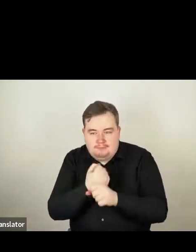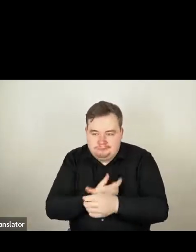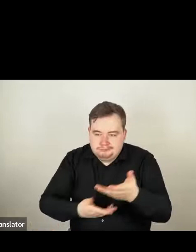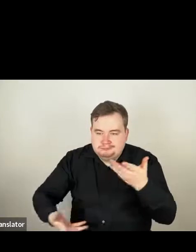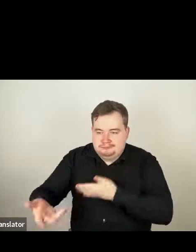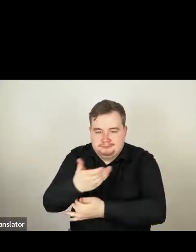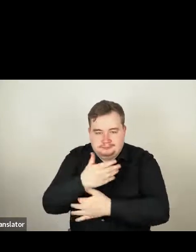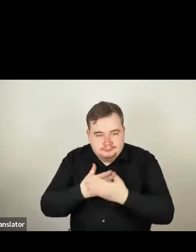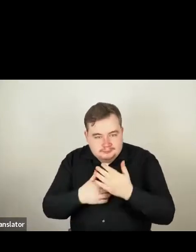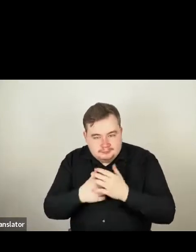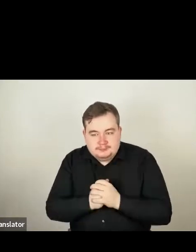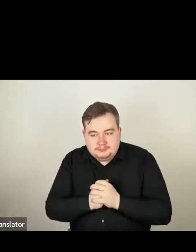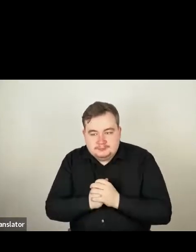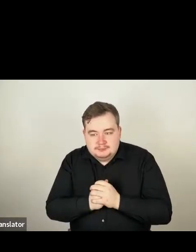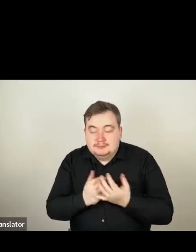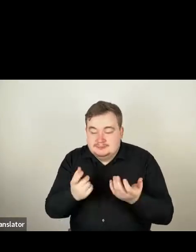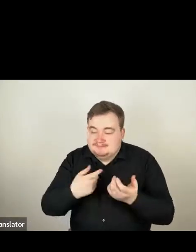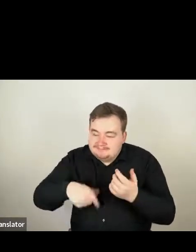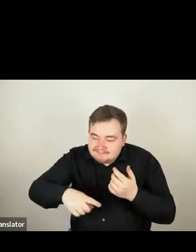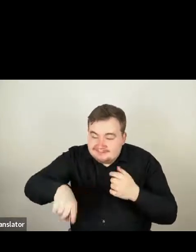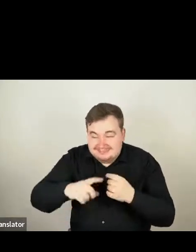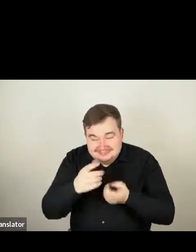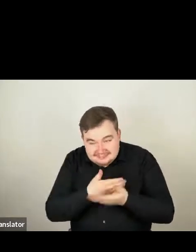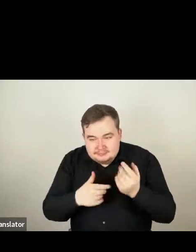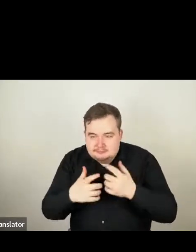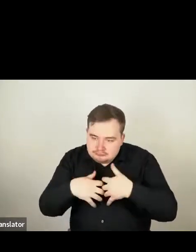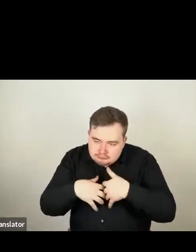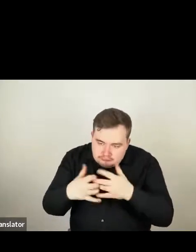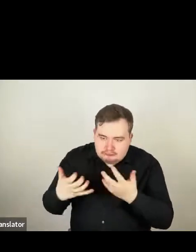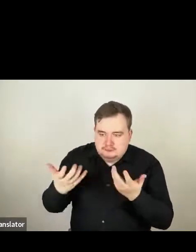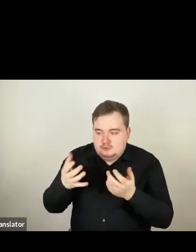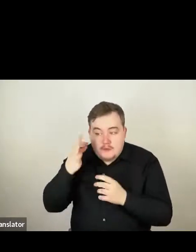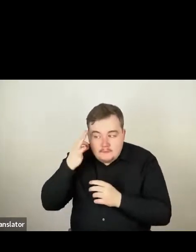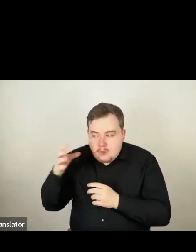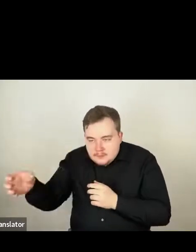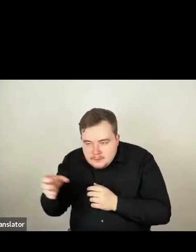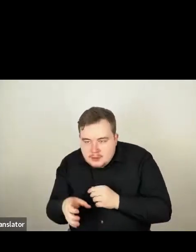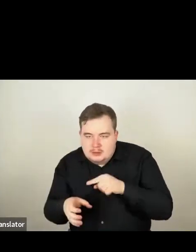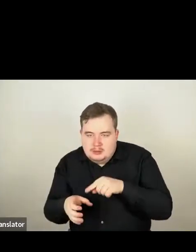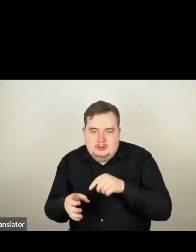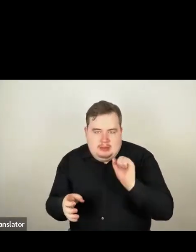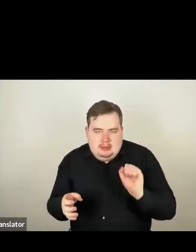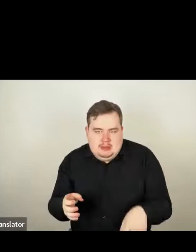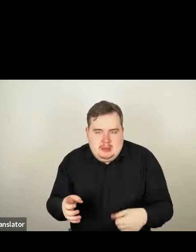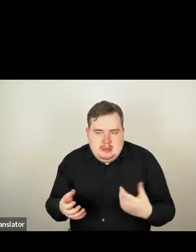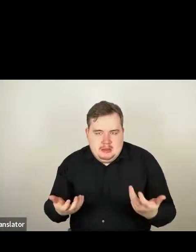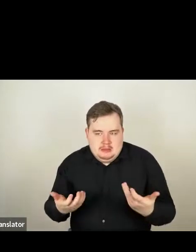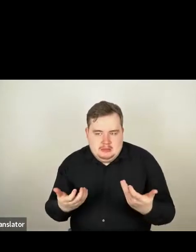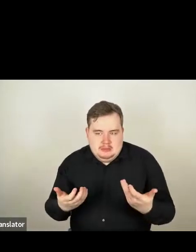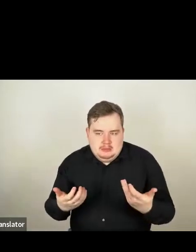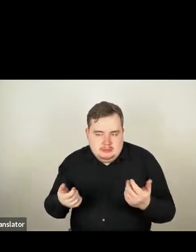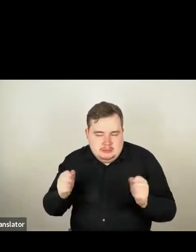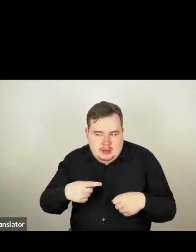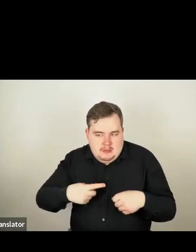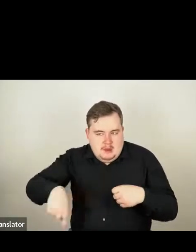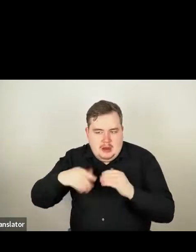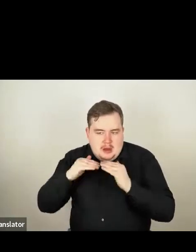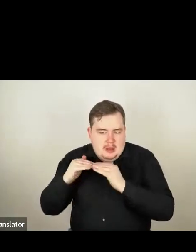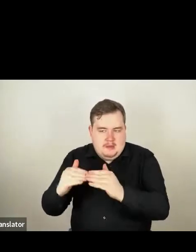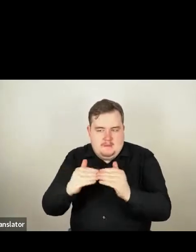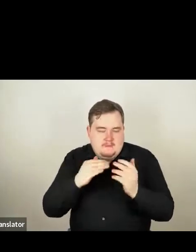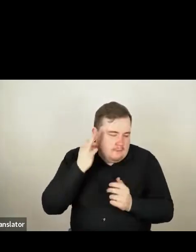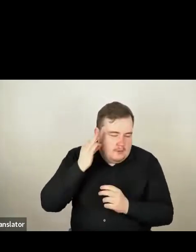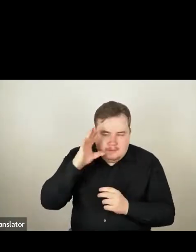then taking some steps, it's raising awareness, it's making a difference, it's starting to say that this parliament cares about